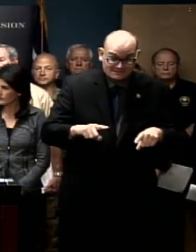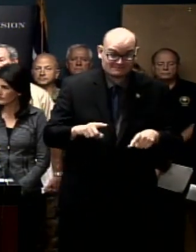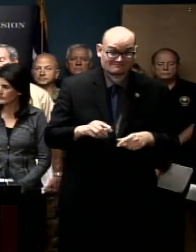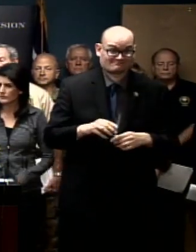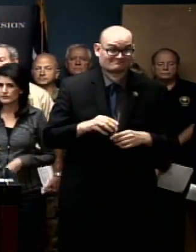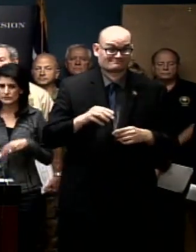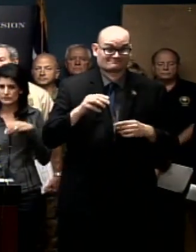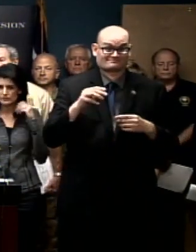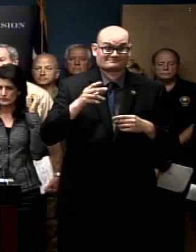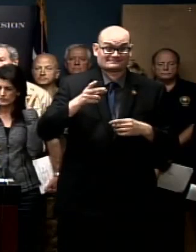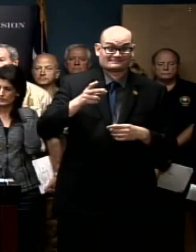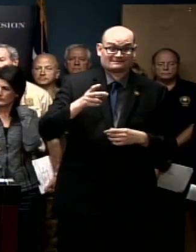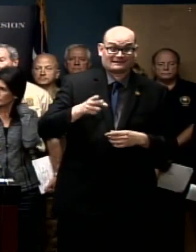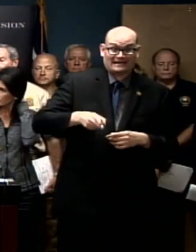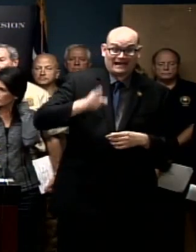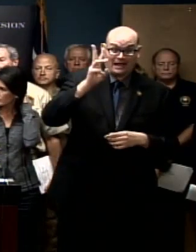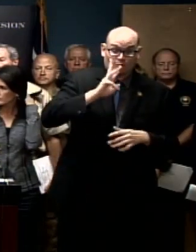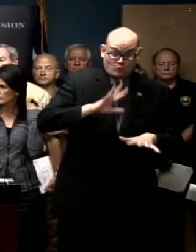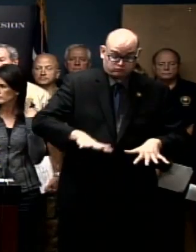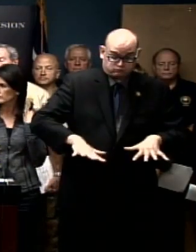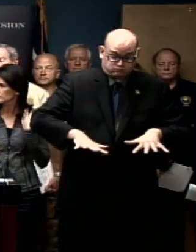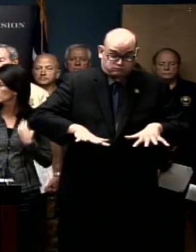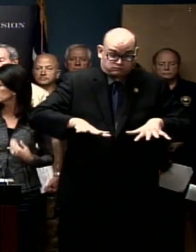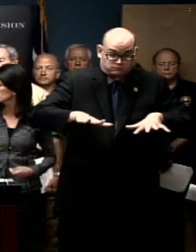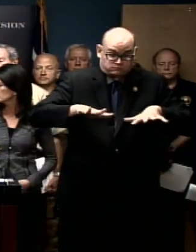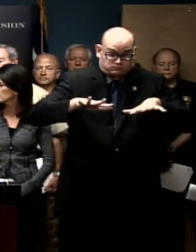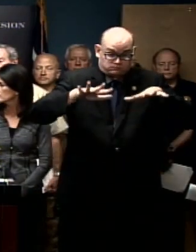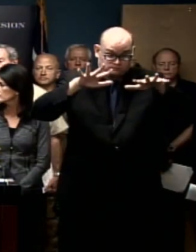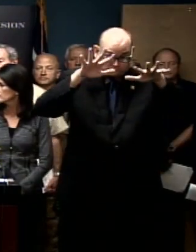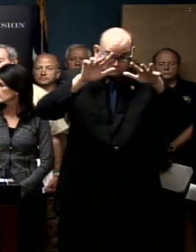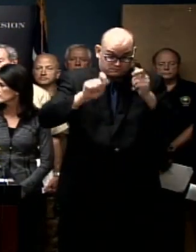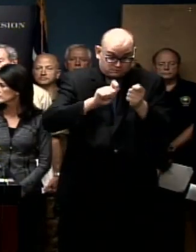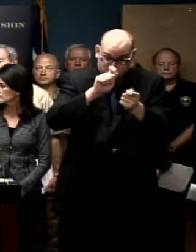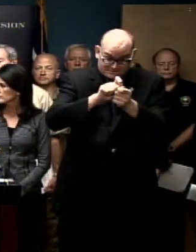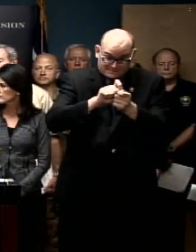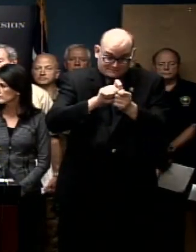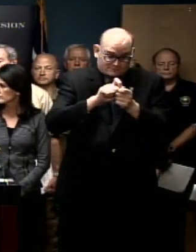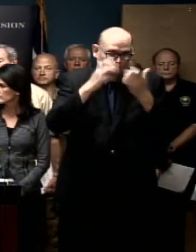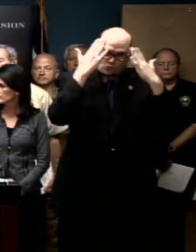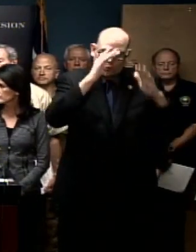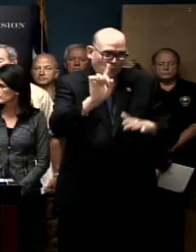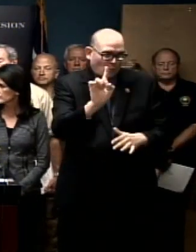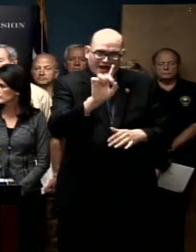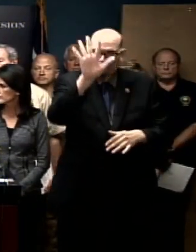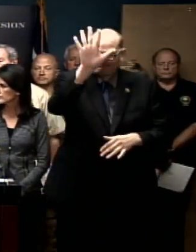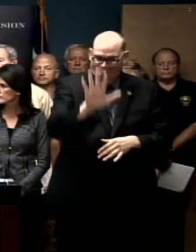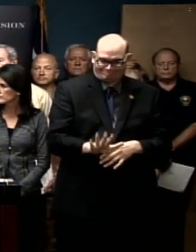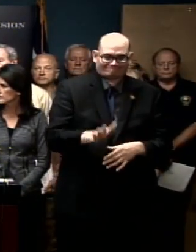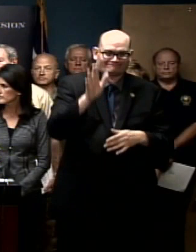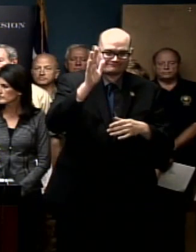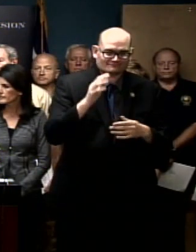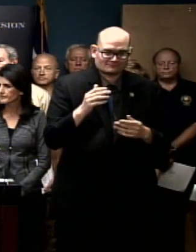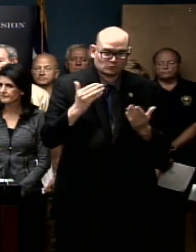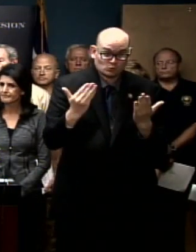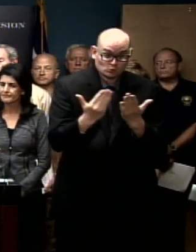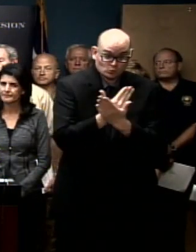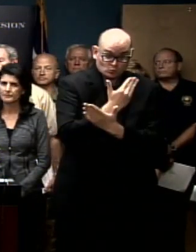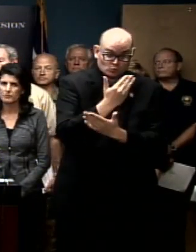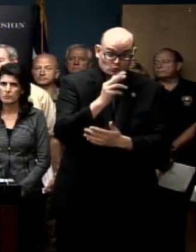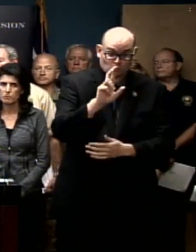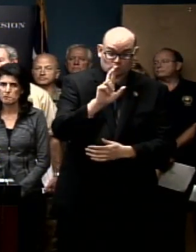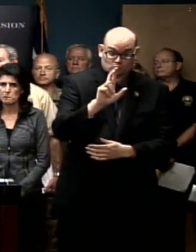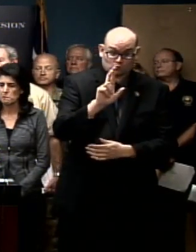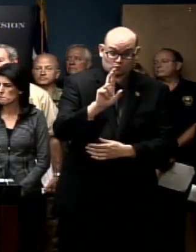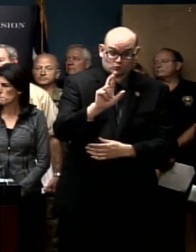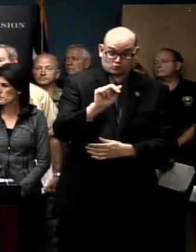water marks to go out and survey the storm surge. However, we do know we set a new record stage at Fort Pulaski at one of the tide gauges